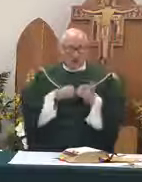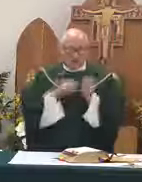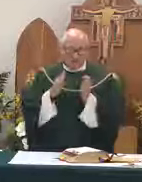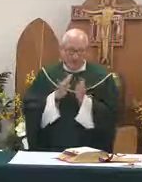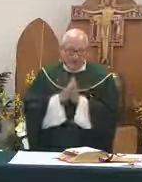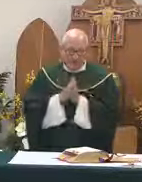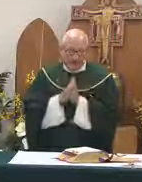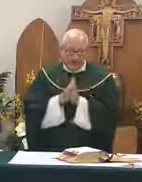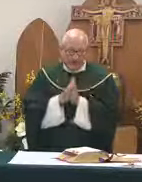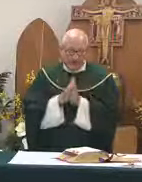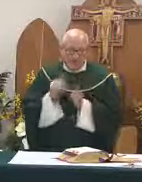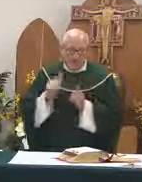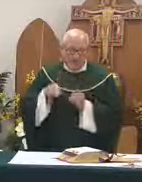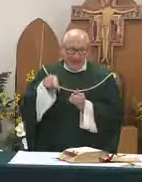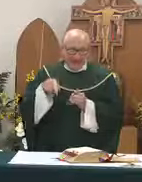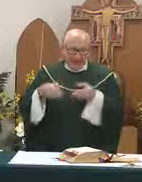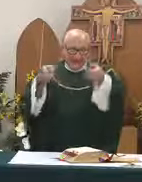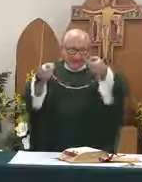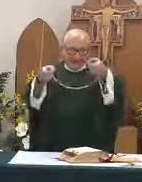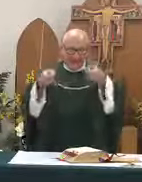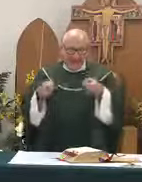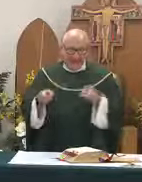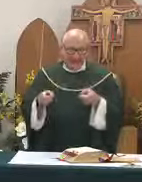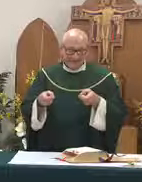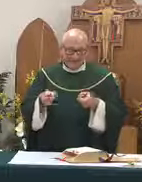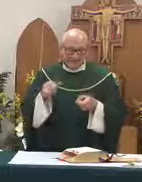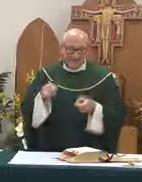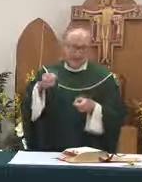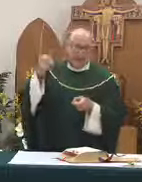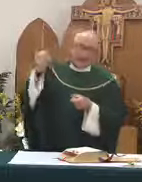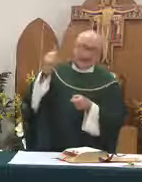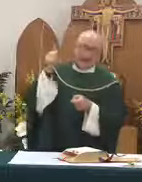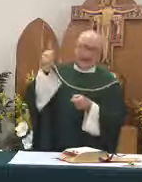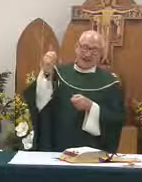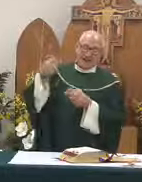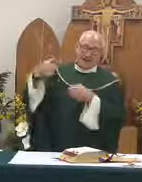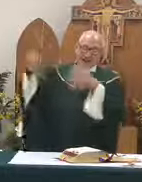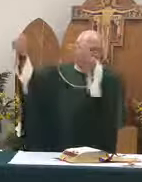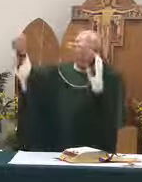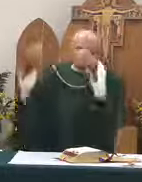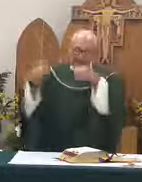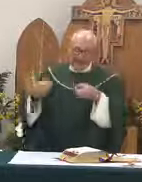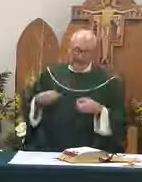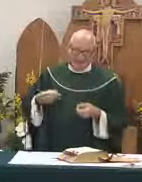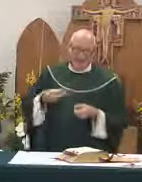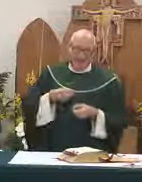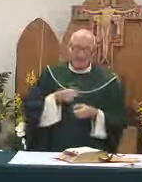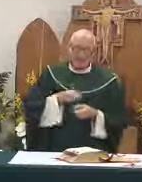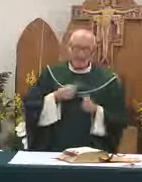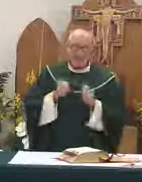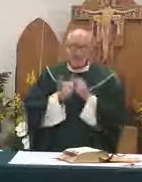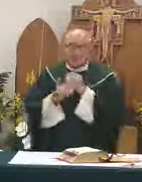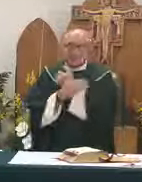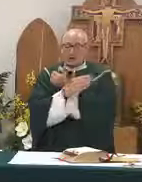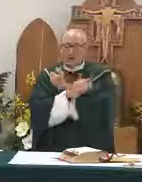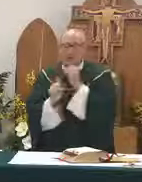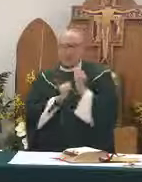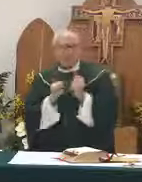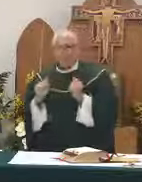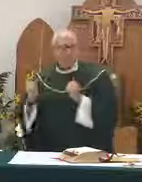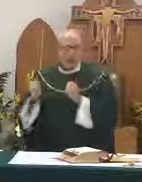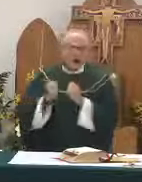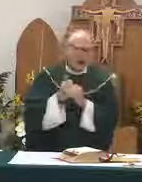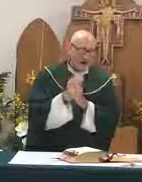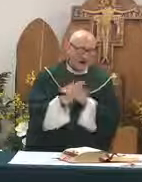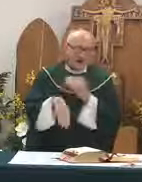Grant, we pray, that this gift, which he himself gave us, with